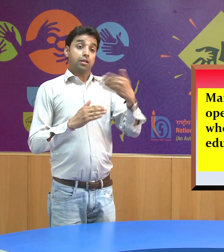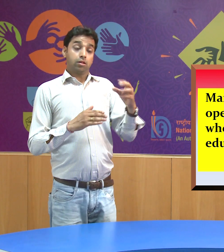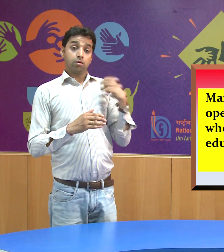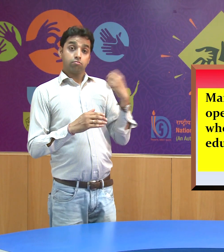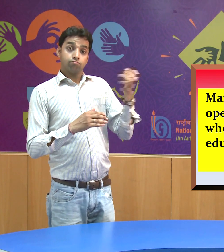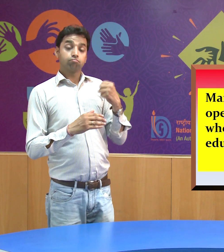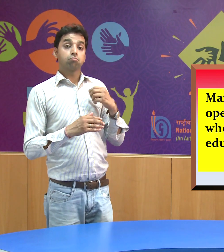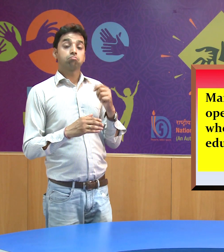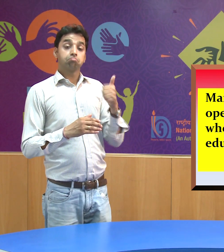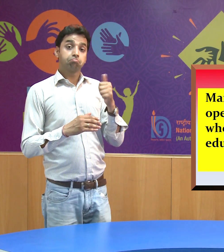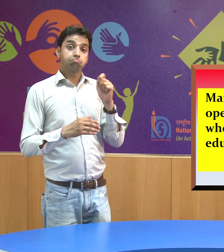good jobs.